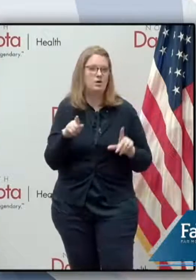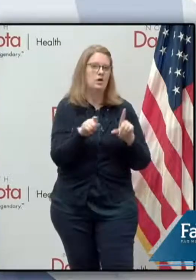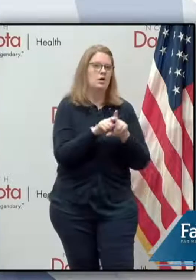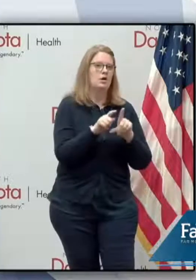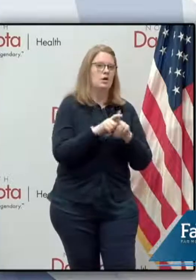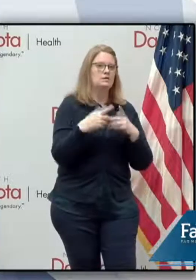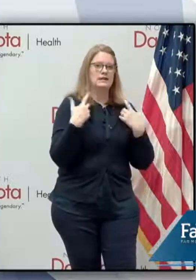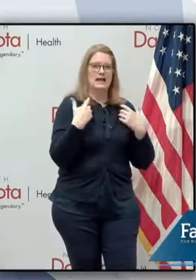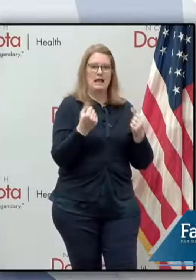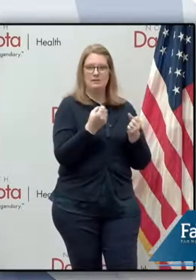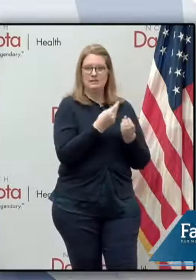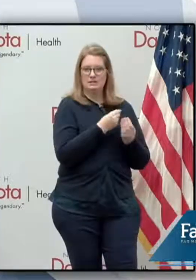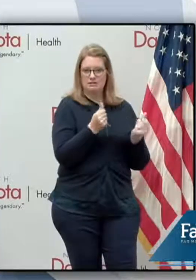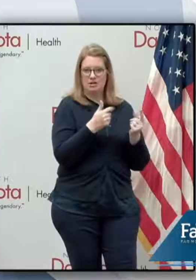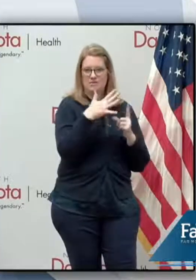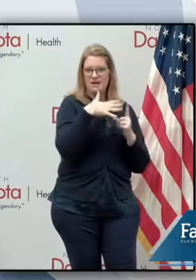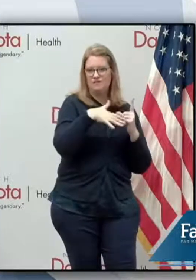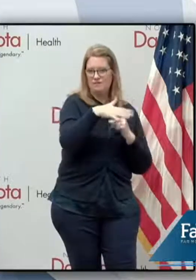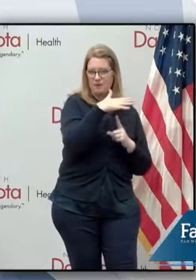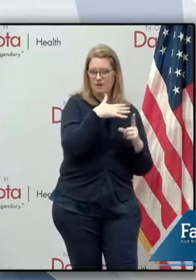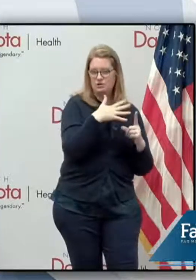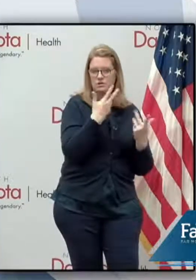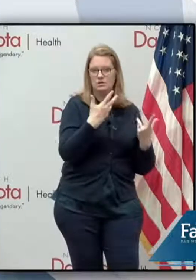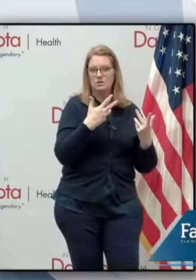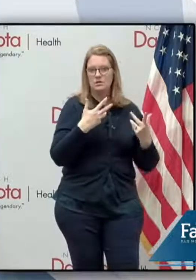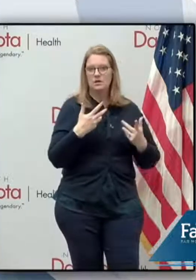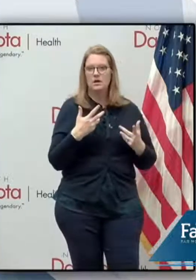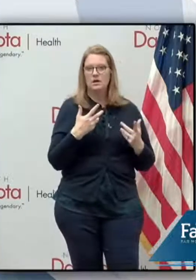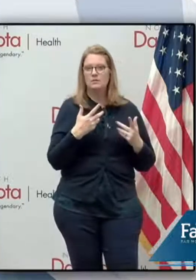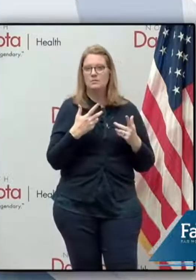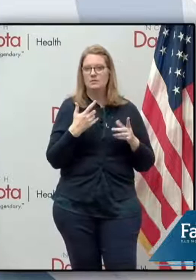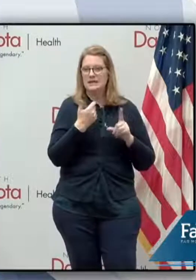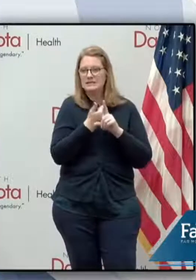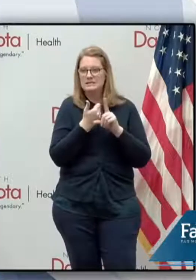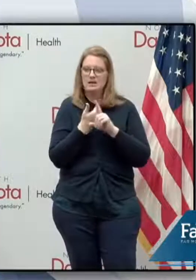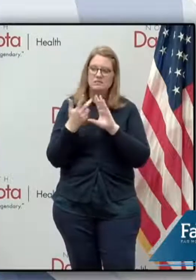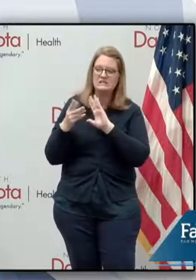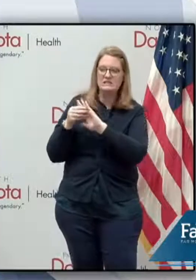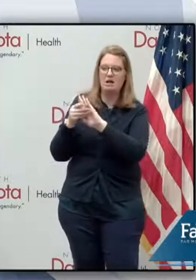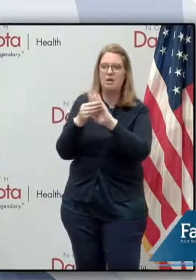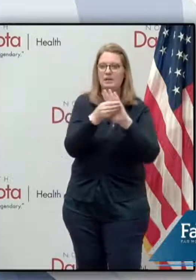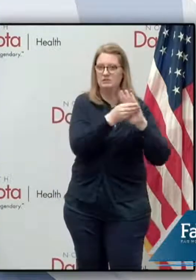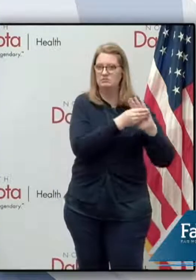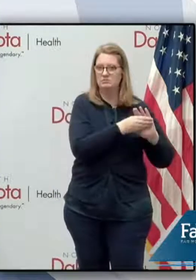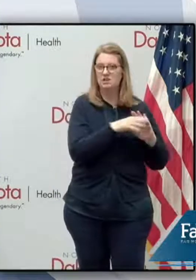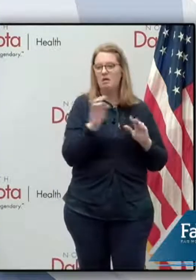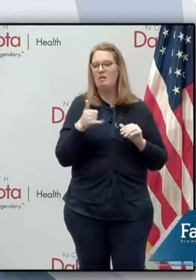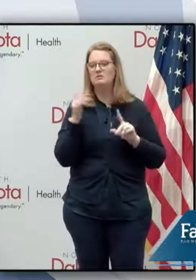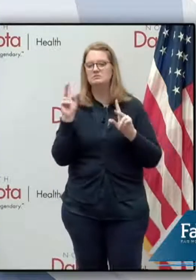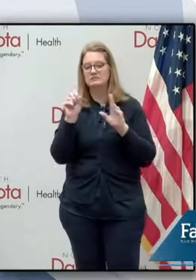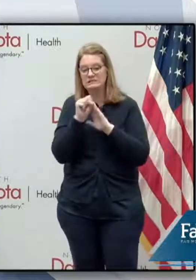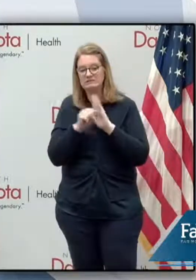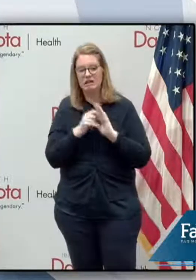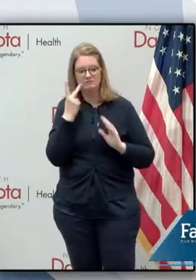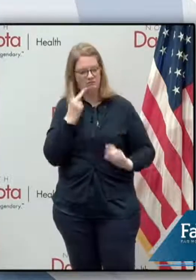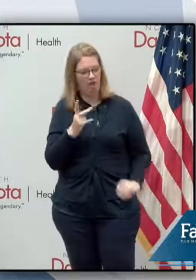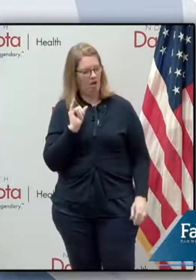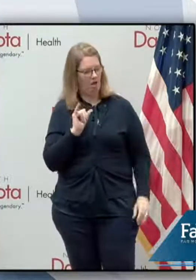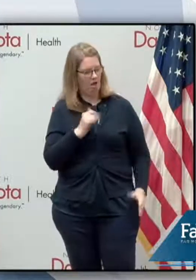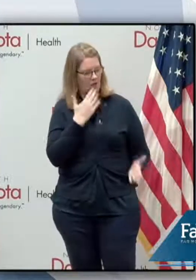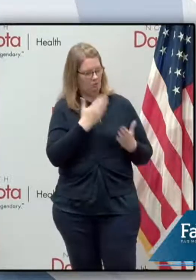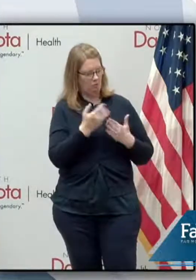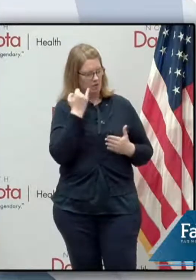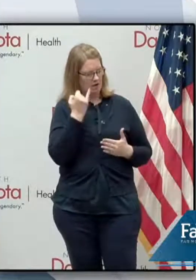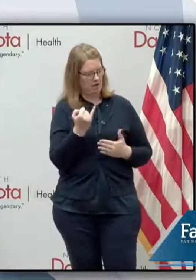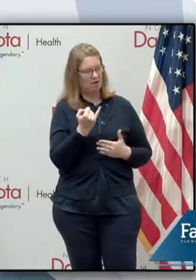environmental issue. We were one of the first to launch that. That was copied by other states. And again, here we're repurposing some